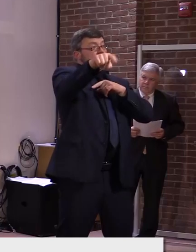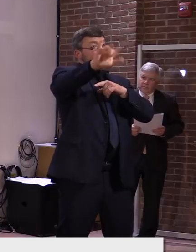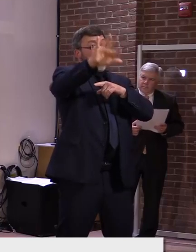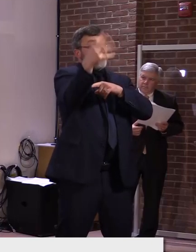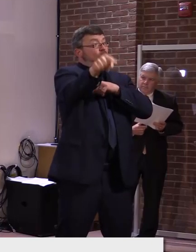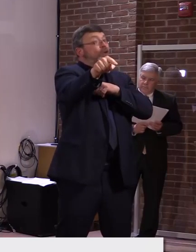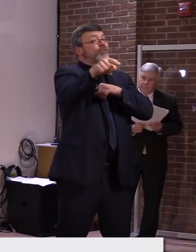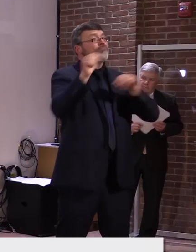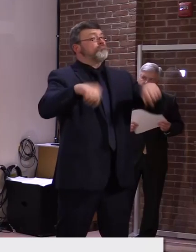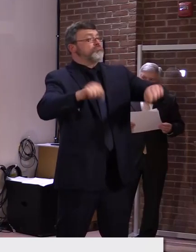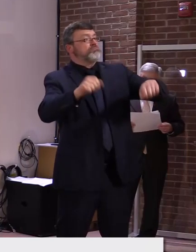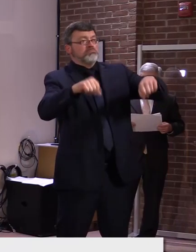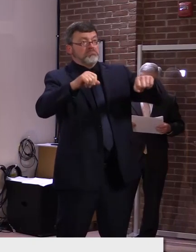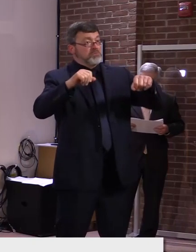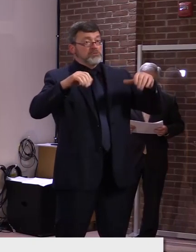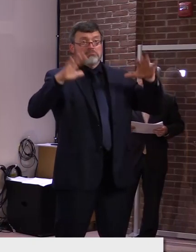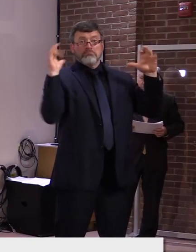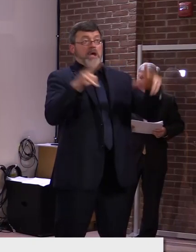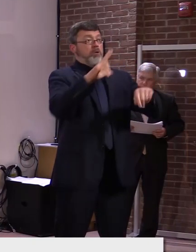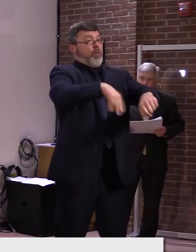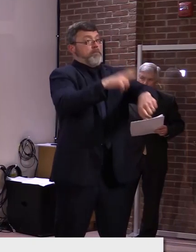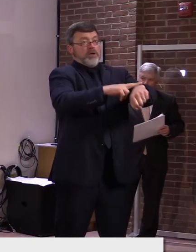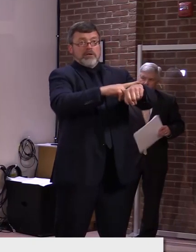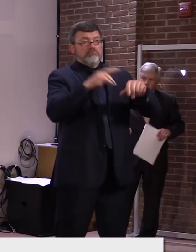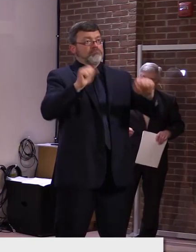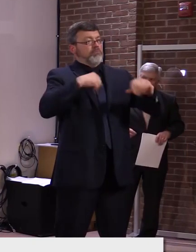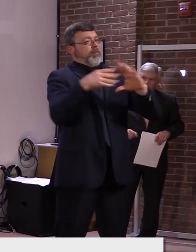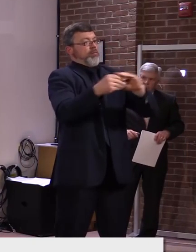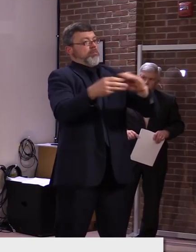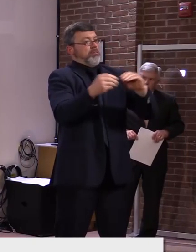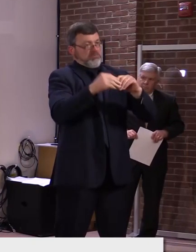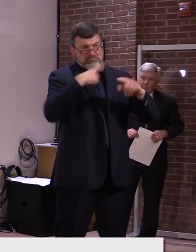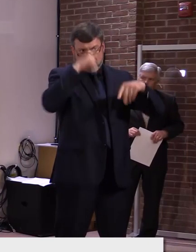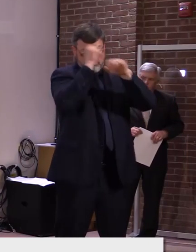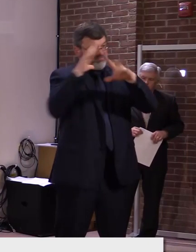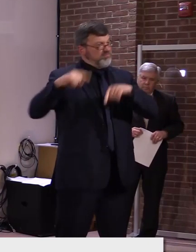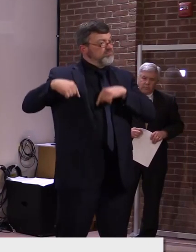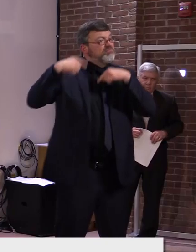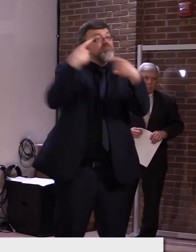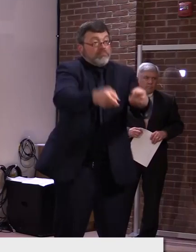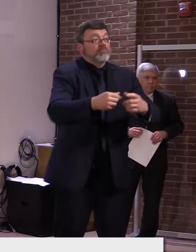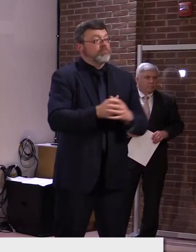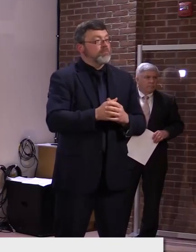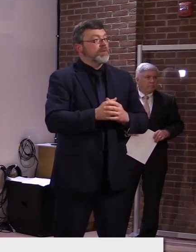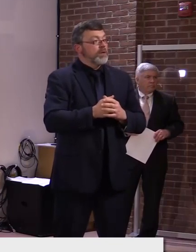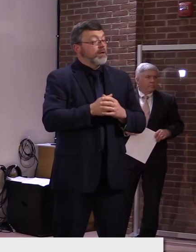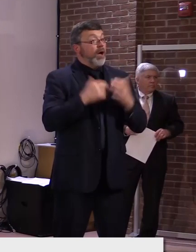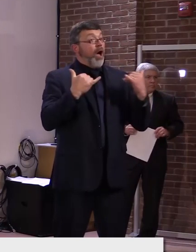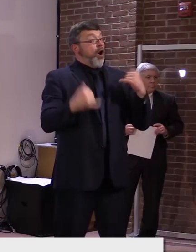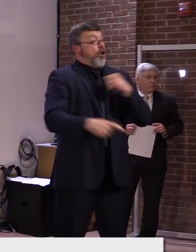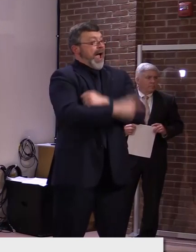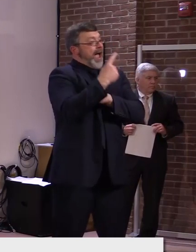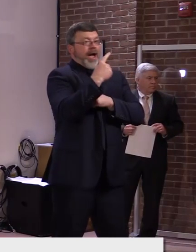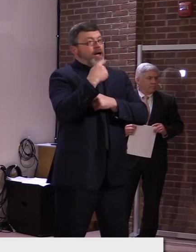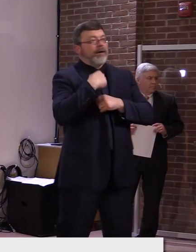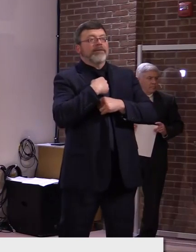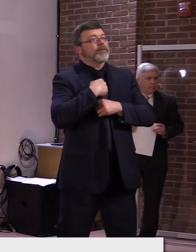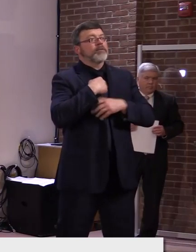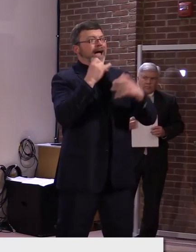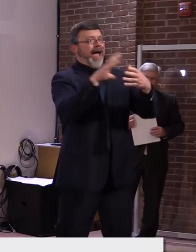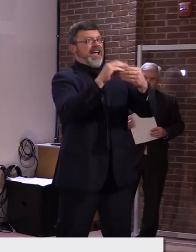And because Vermonters have answered the call, today I'm announcing an opportunity to eliminate all restrictions sooner than originally planned.